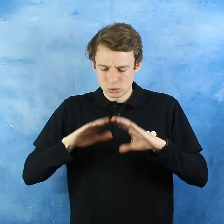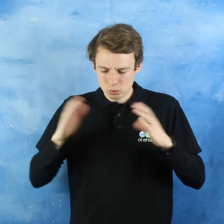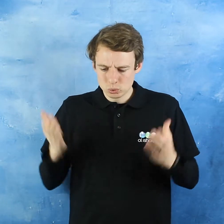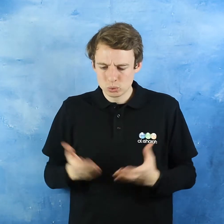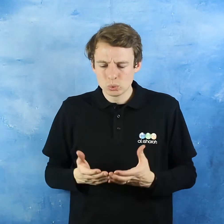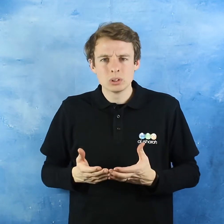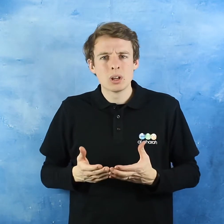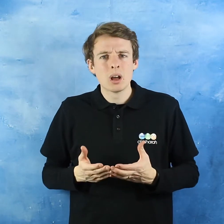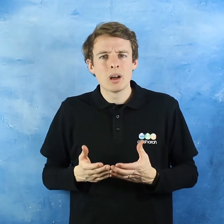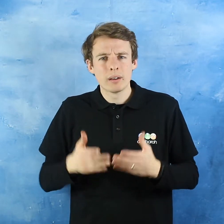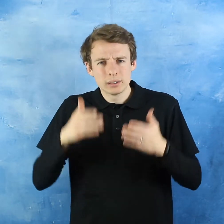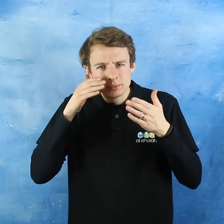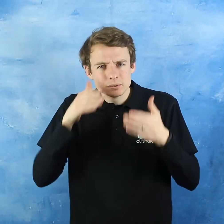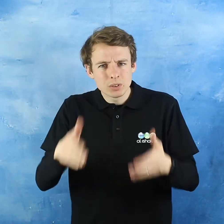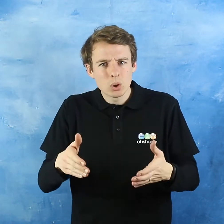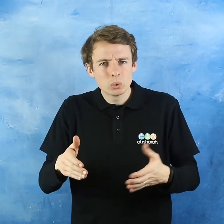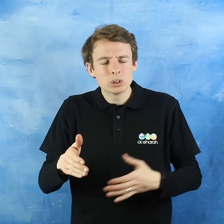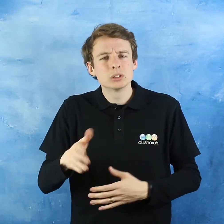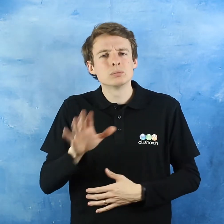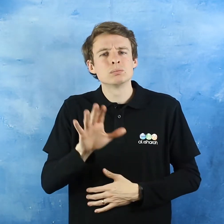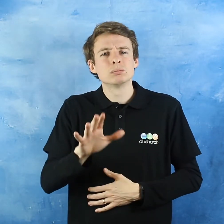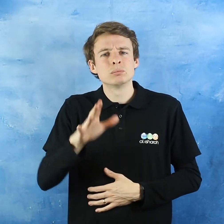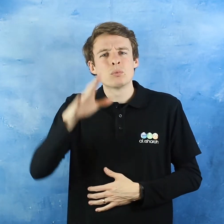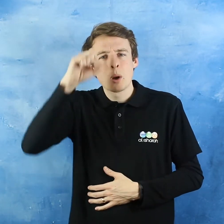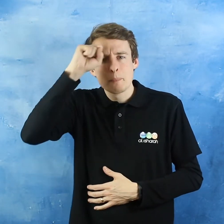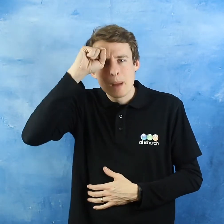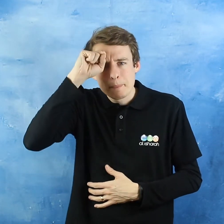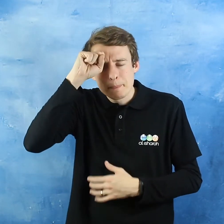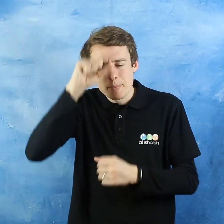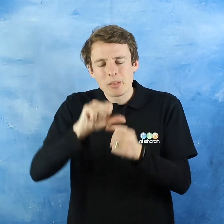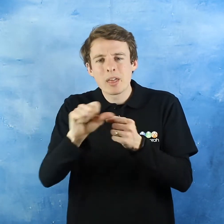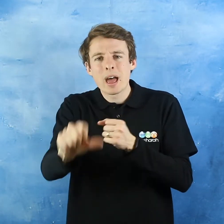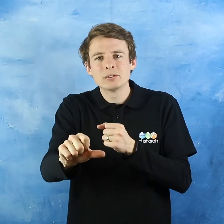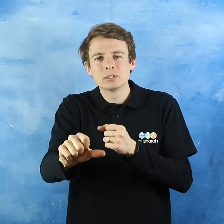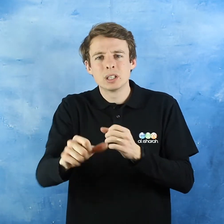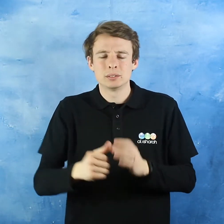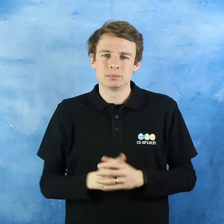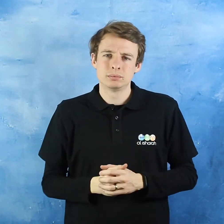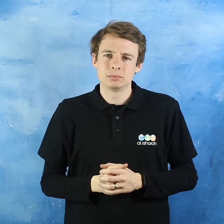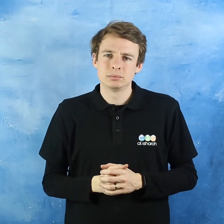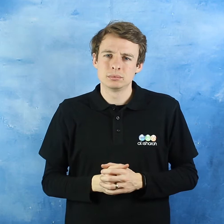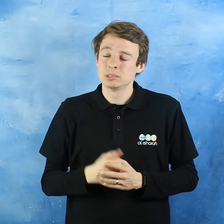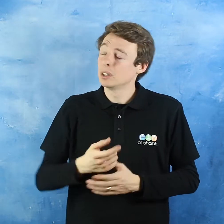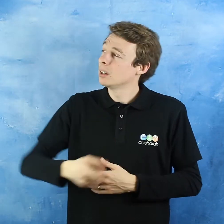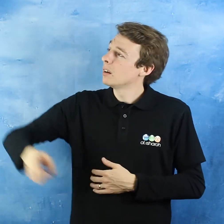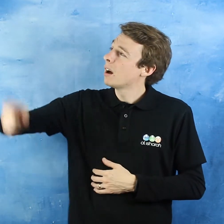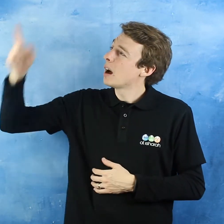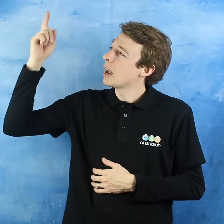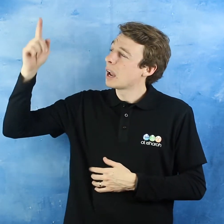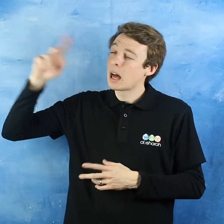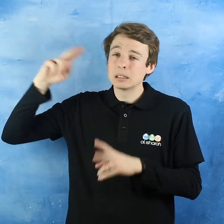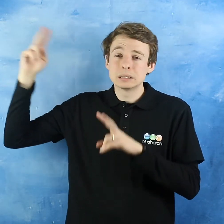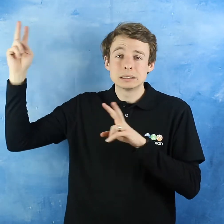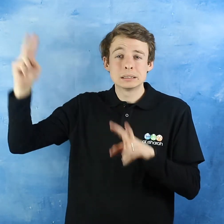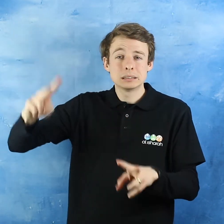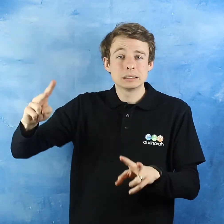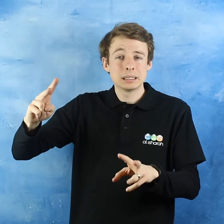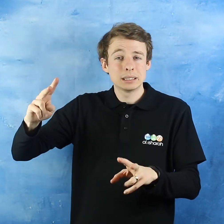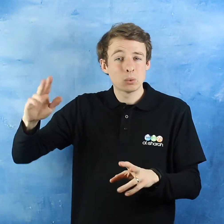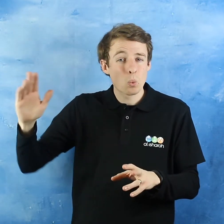We abandoned akhirah. We are not sincere to Allah subhanahu wa ta'ala. We don't come to the Quran and Sunnah in our life.